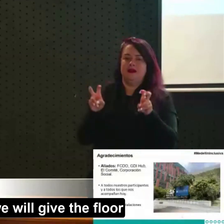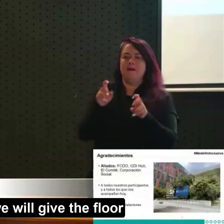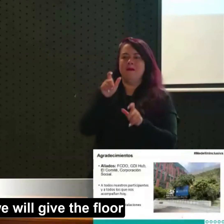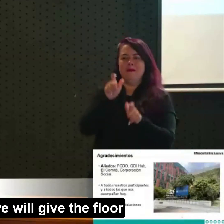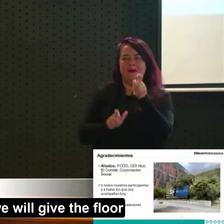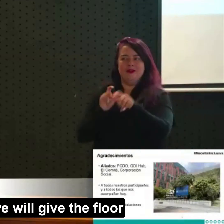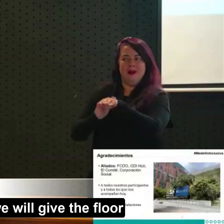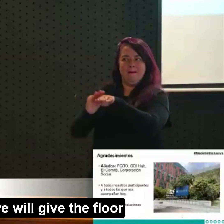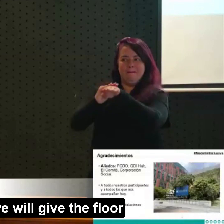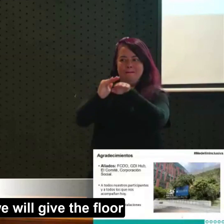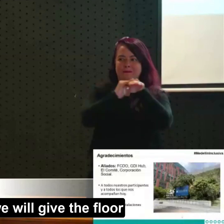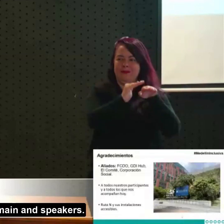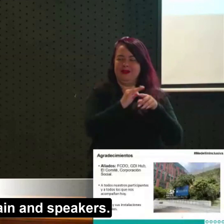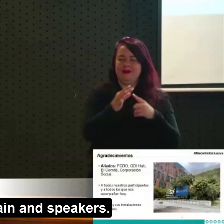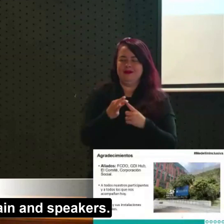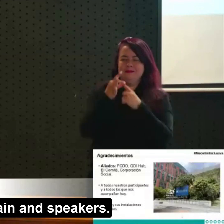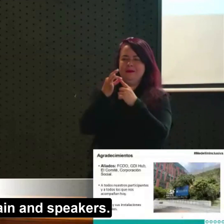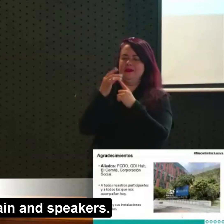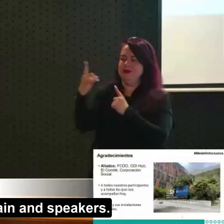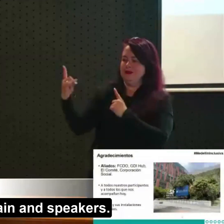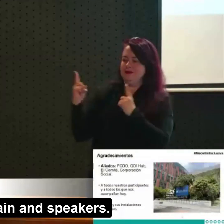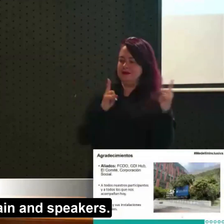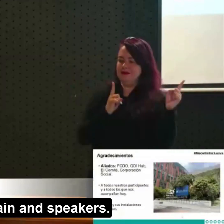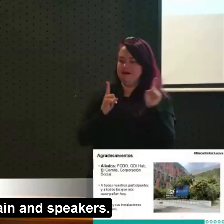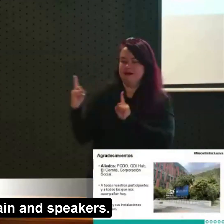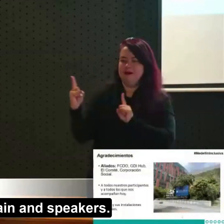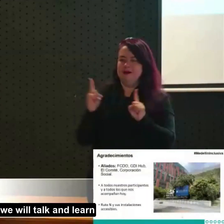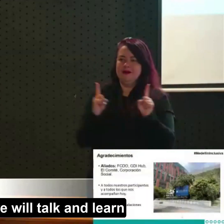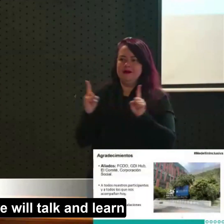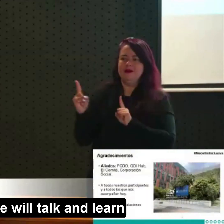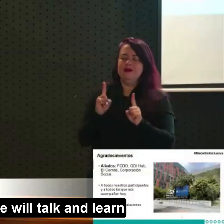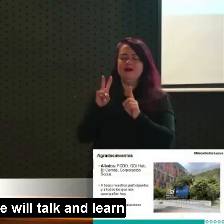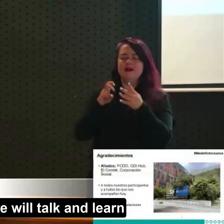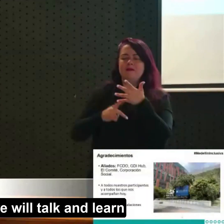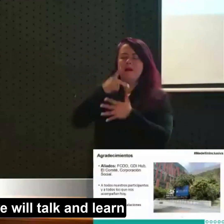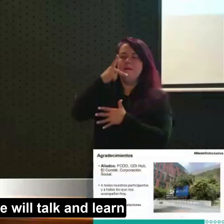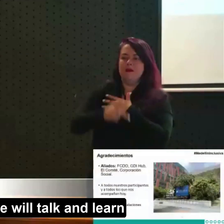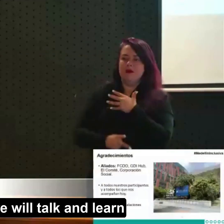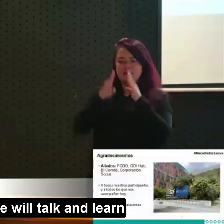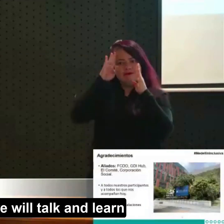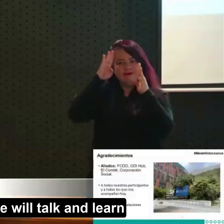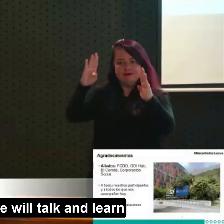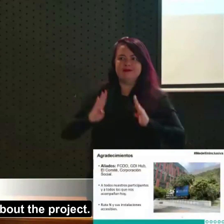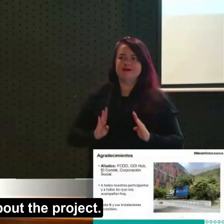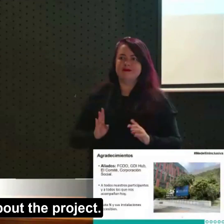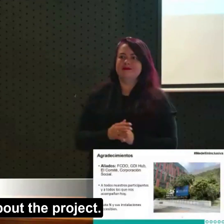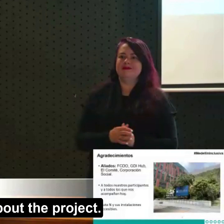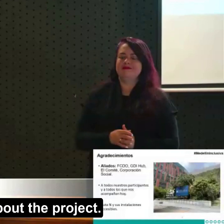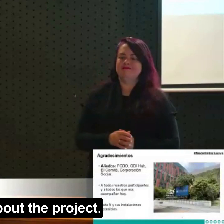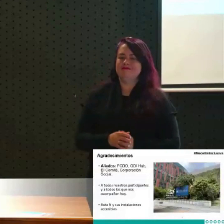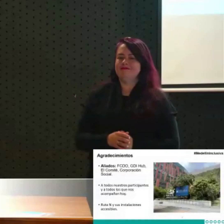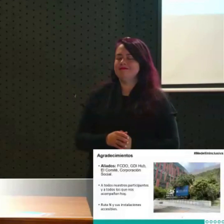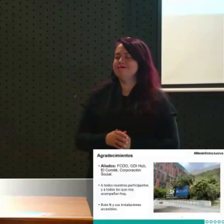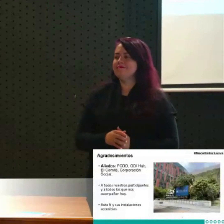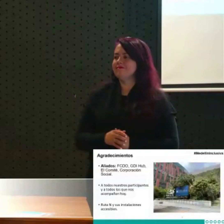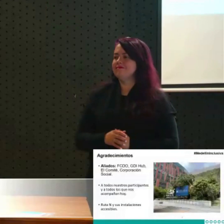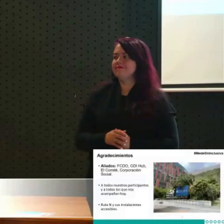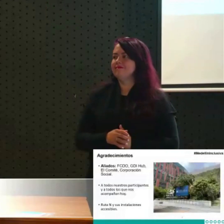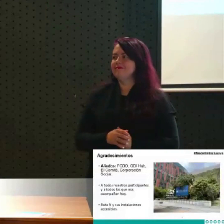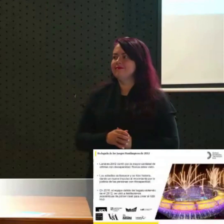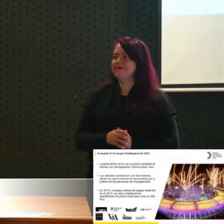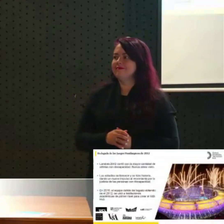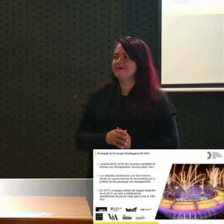agency. And then we will give the floor to our main speakers, and then we will talk and learn more about the project. Thank